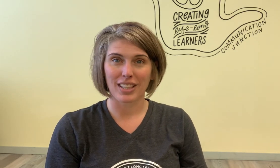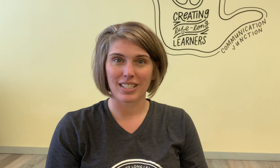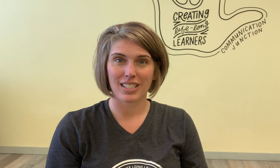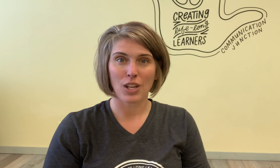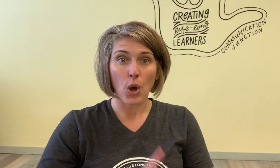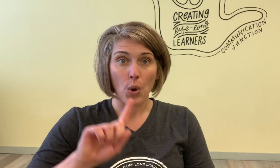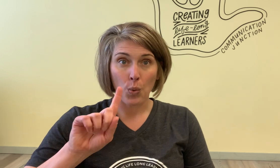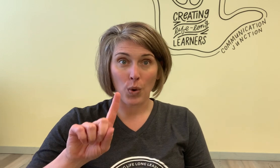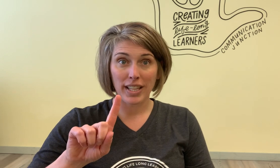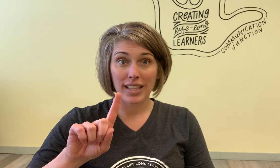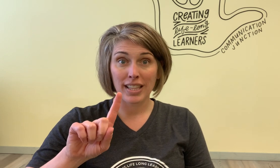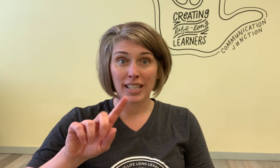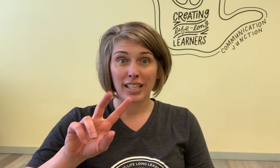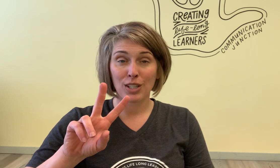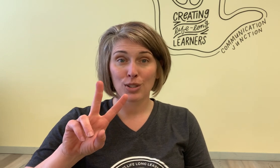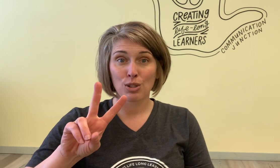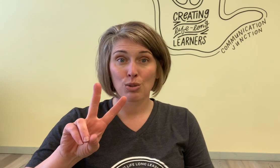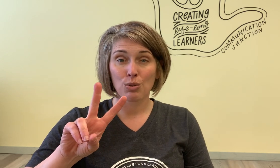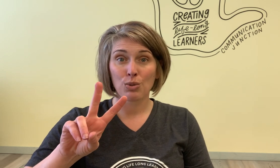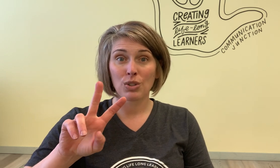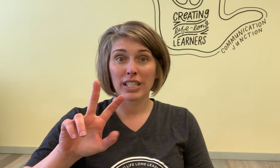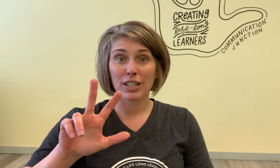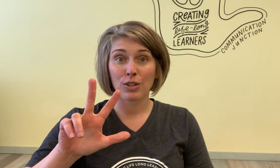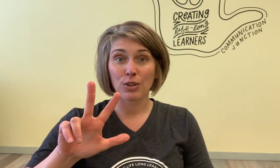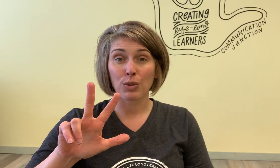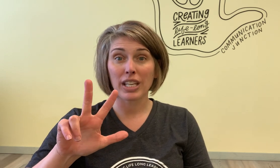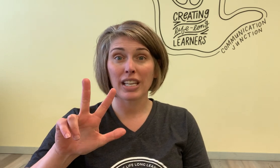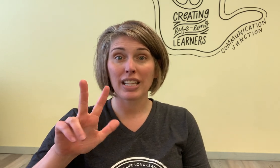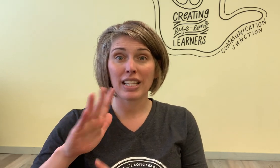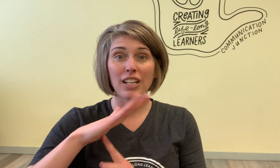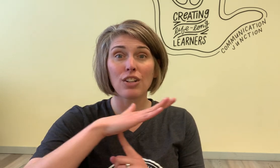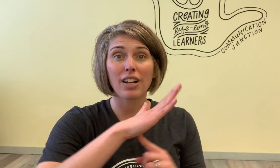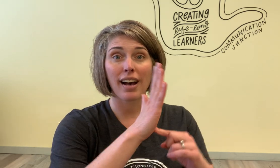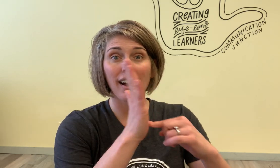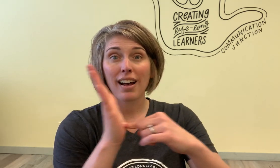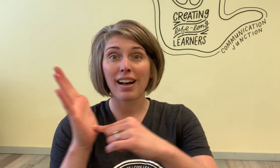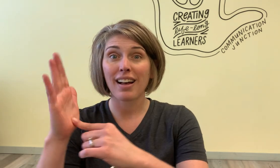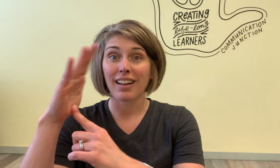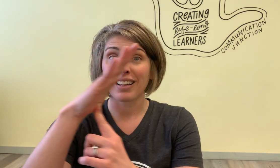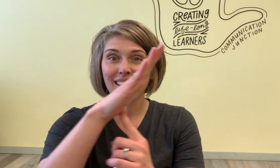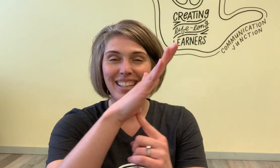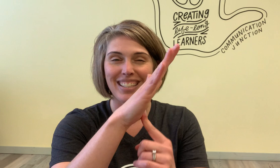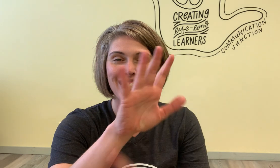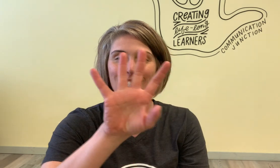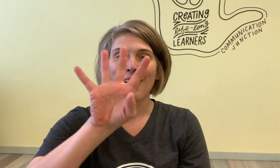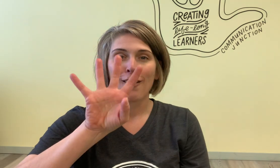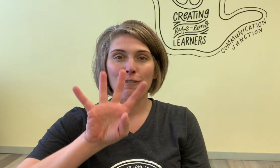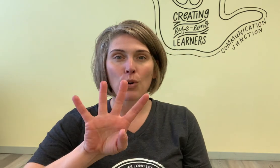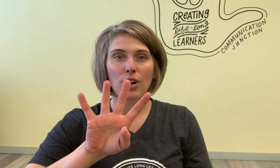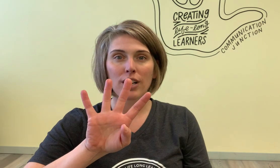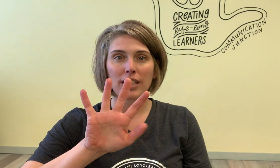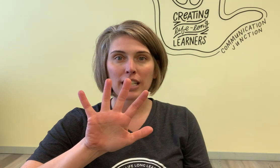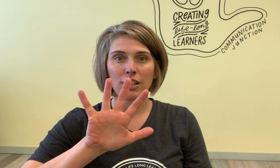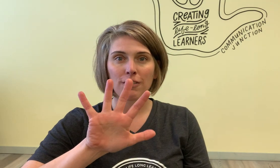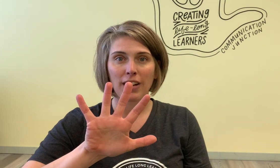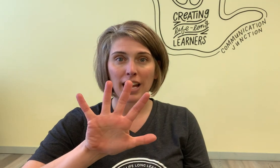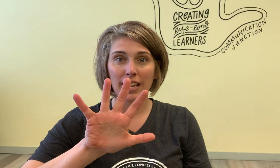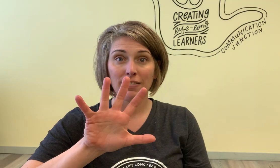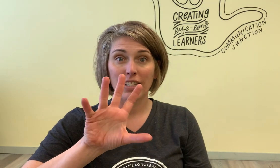this. One little, two little, three little kites. Four little, five